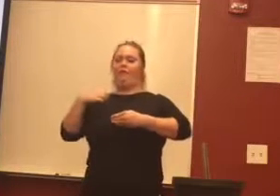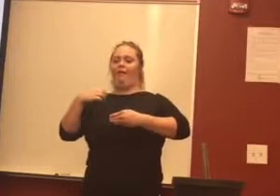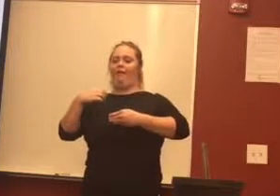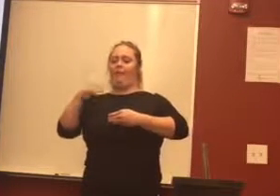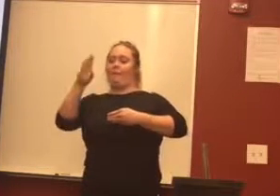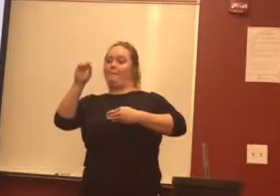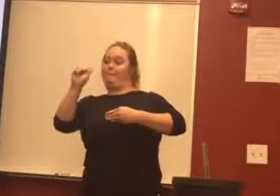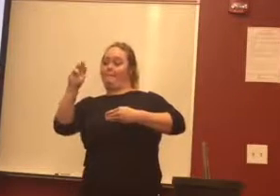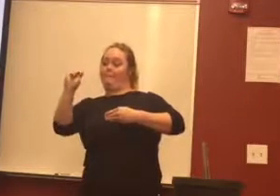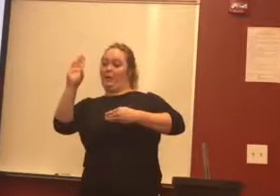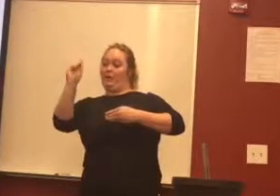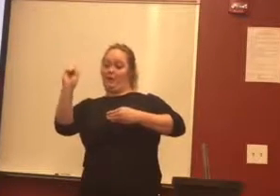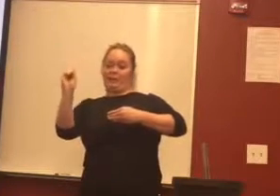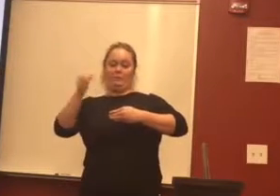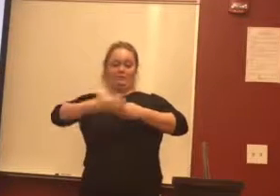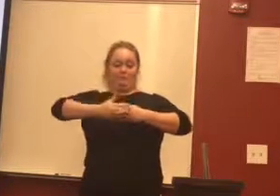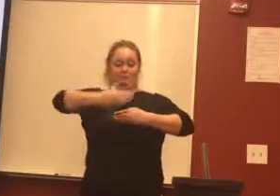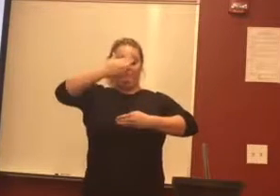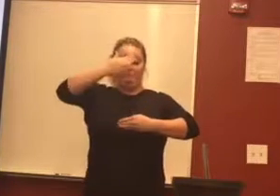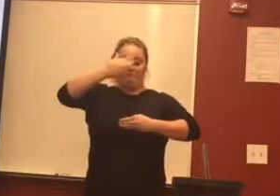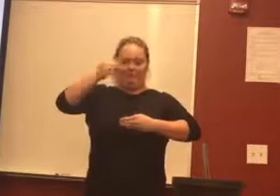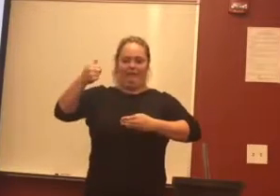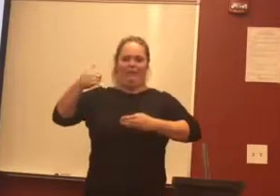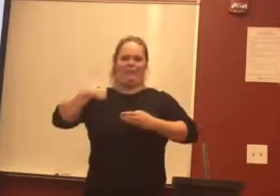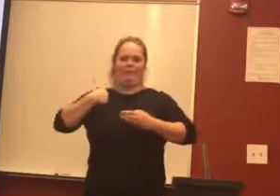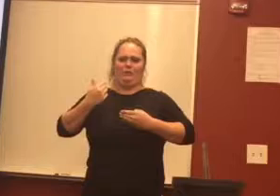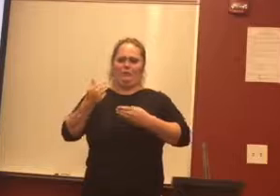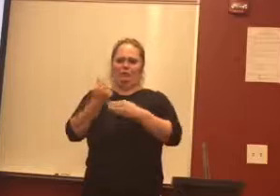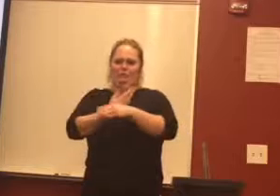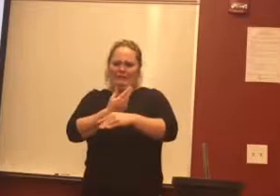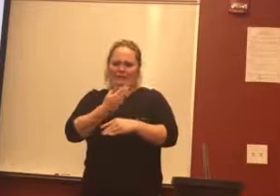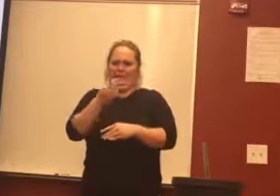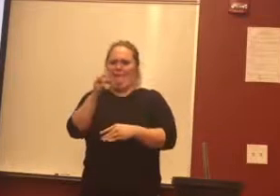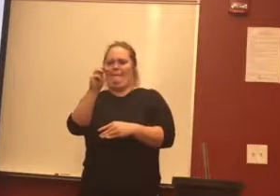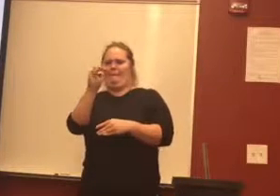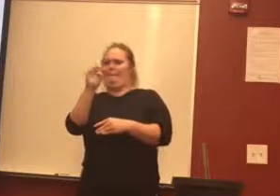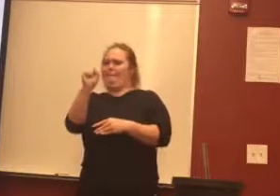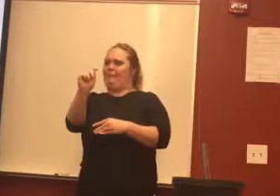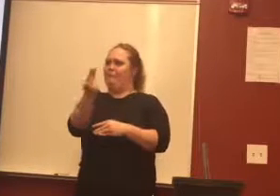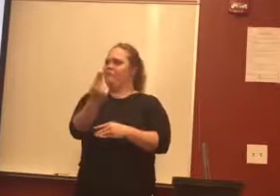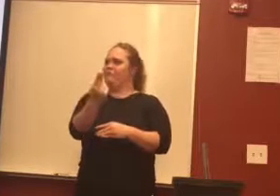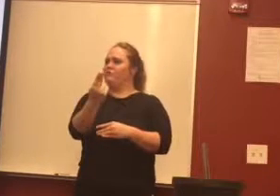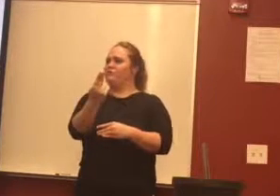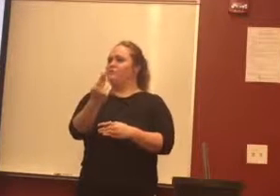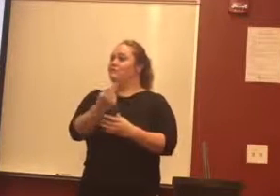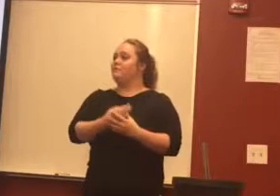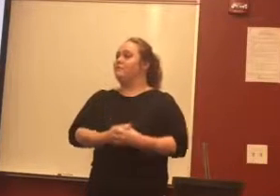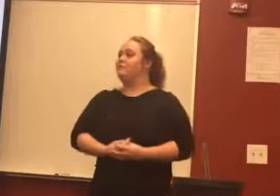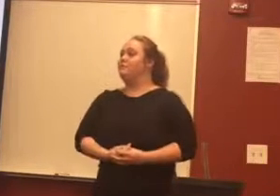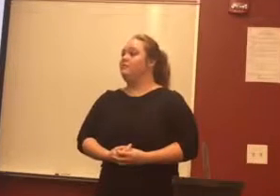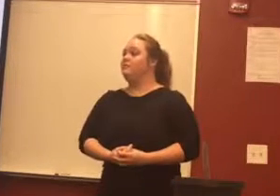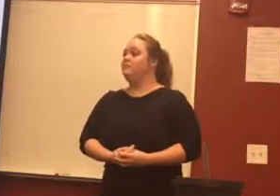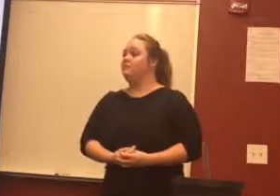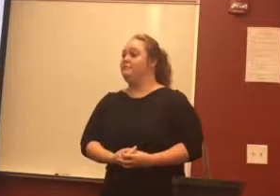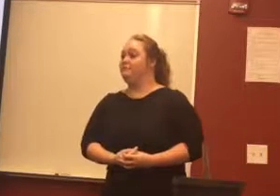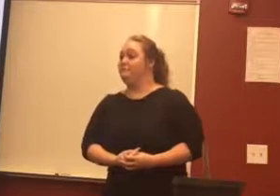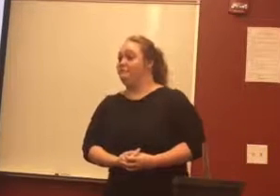that you would use to like keep bugs out. And that's it. Hold on one moment. I'm sorry. I love